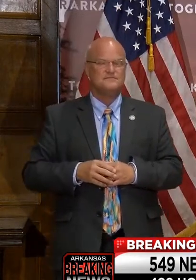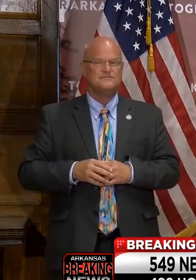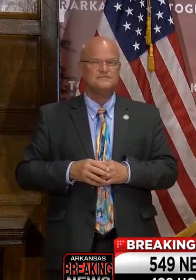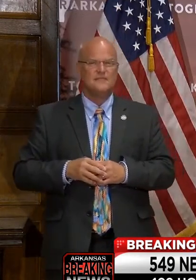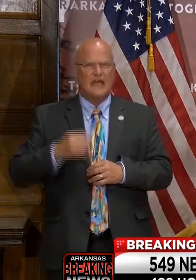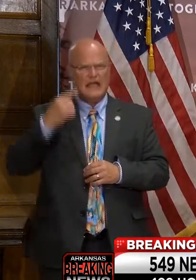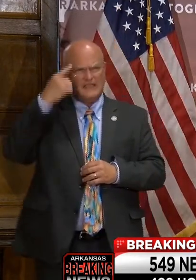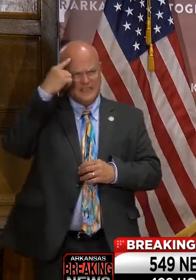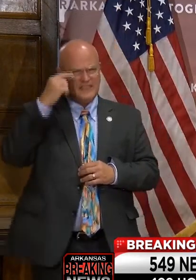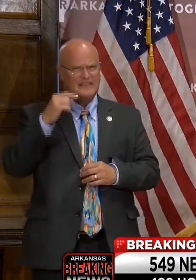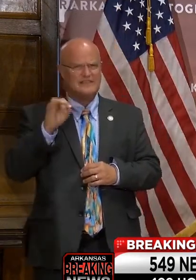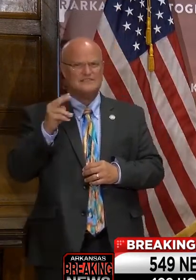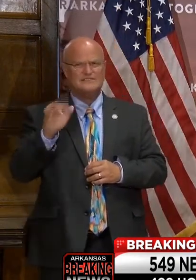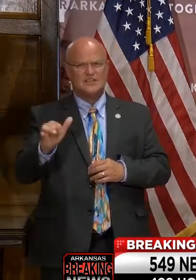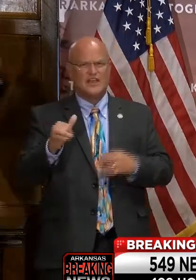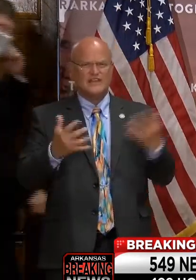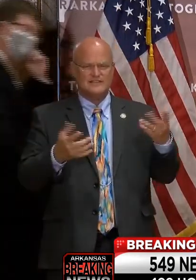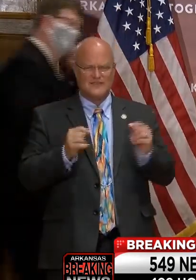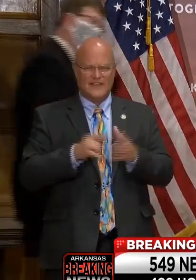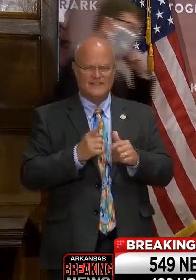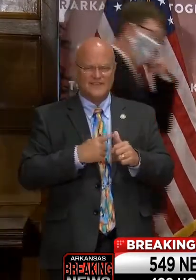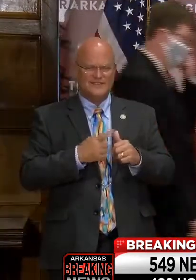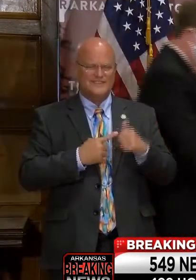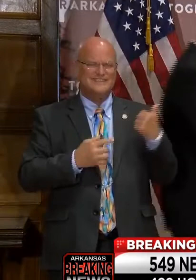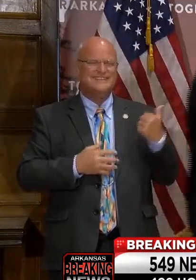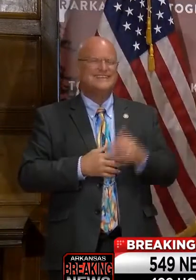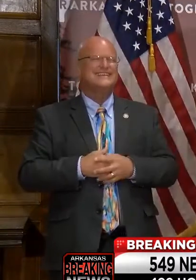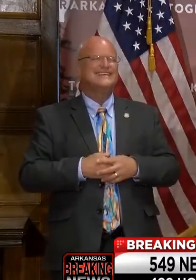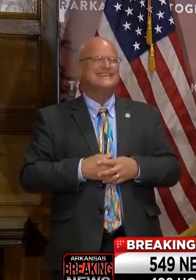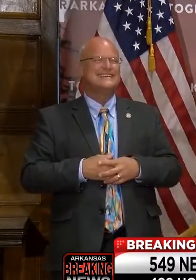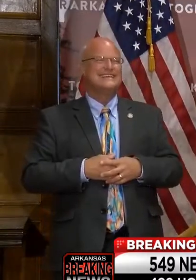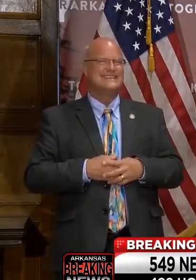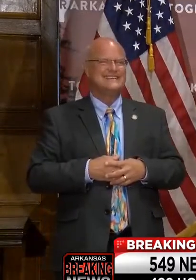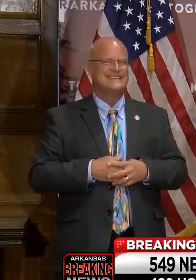I think, go ahead, Johnny, I'll let you try that first.